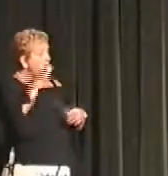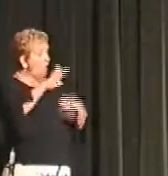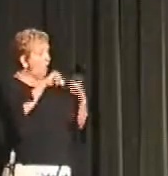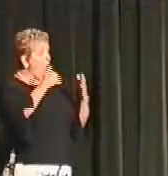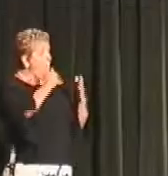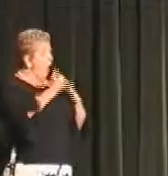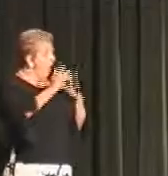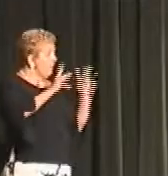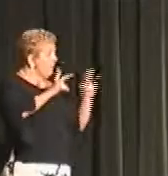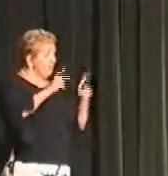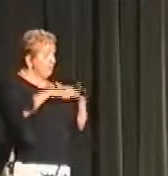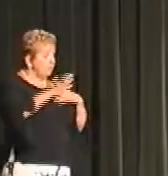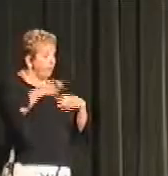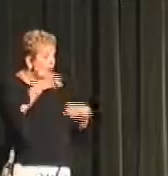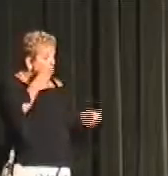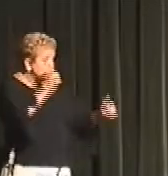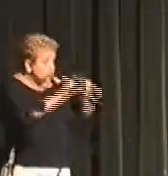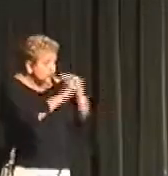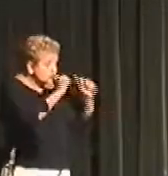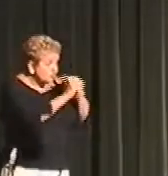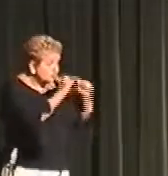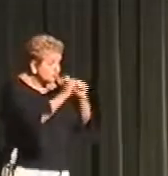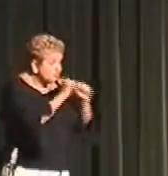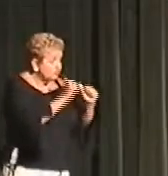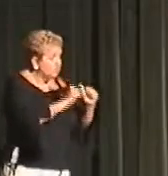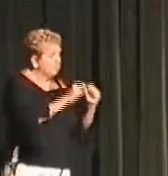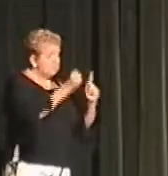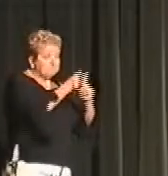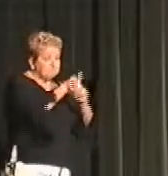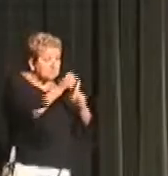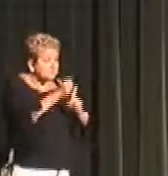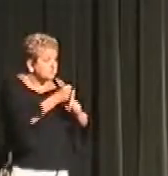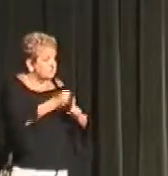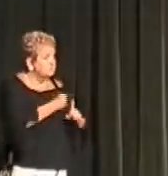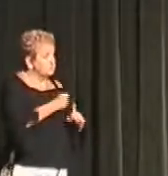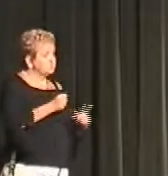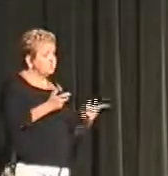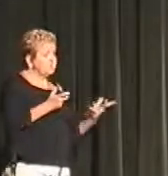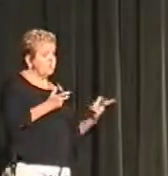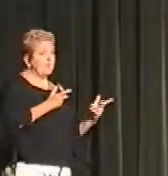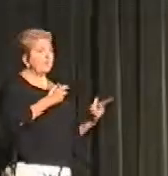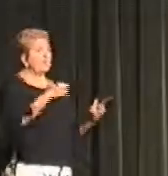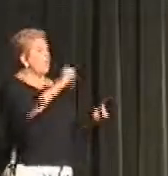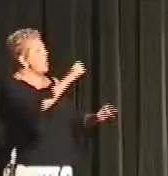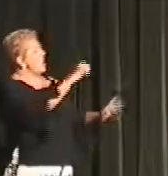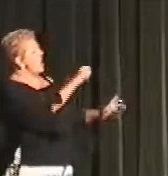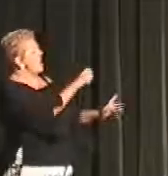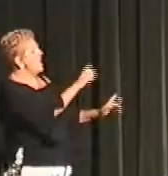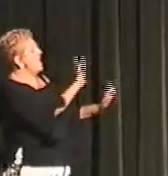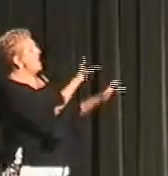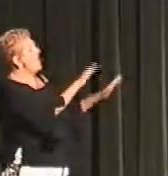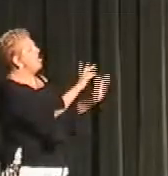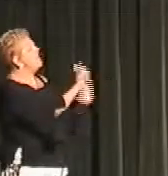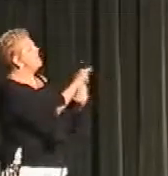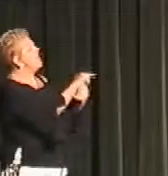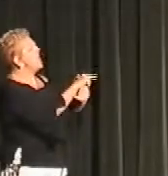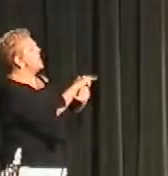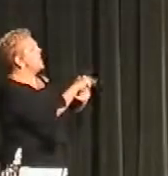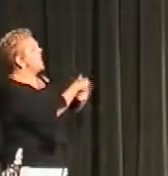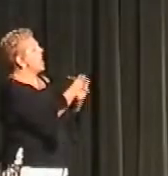in my home, and there was a lot of broken promises in my home, and there were a lot of the same kind of things that go on in a lot of the insanity that goes on in an